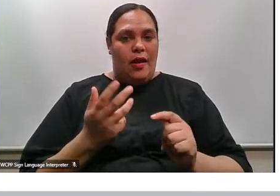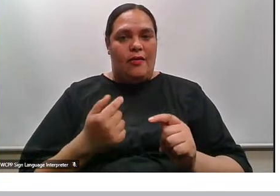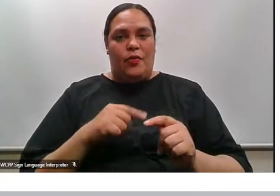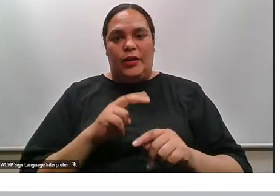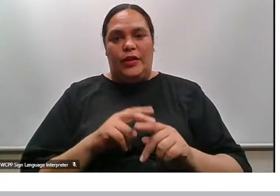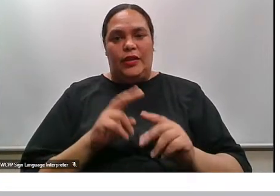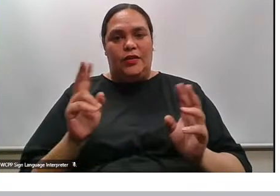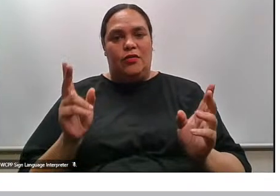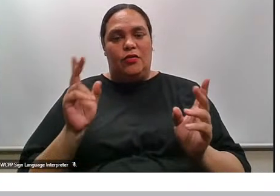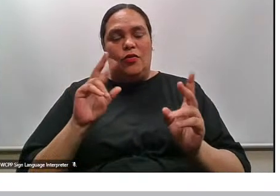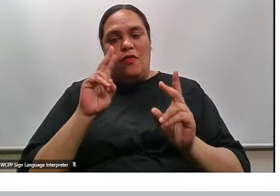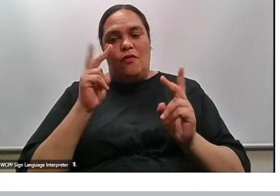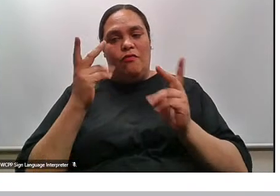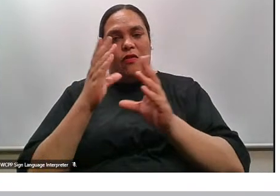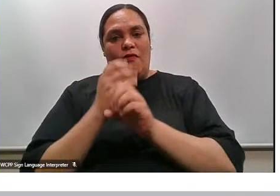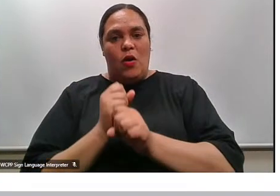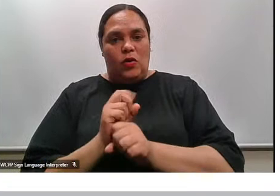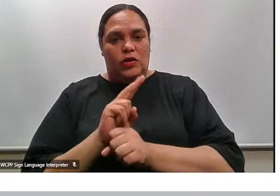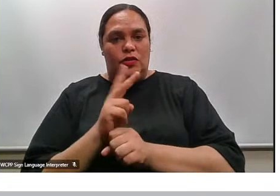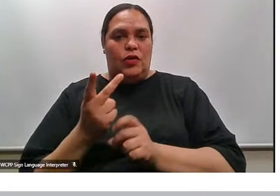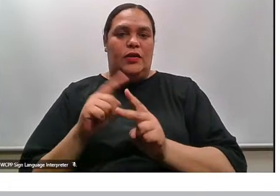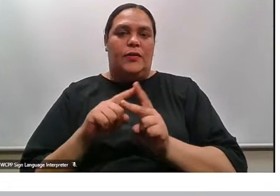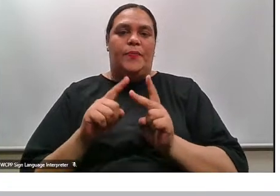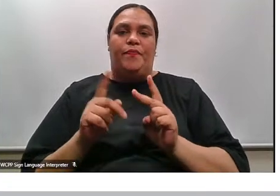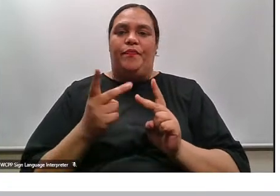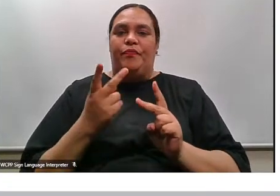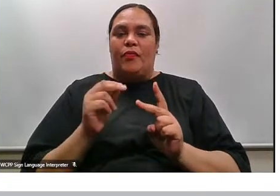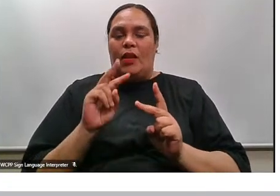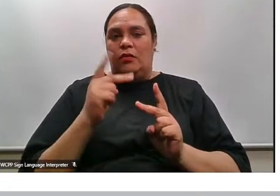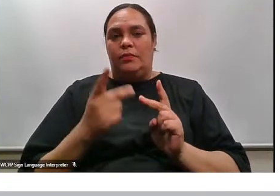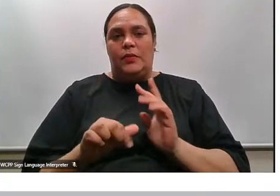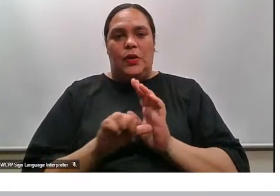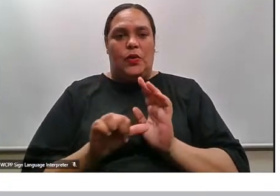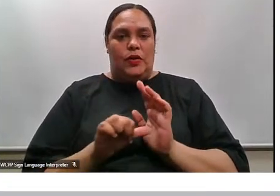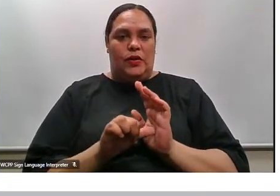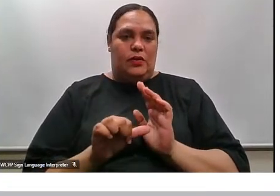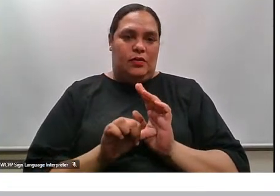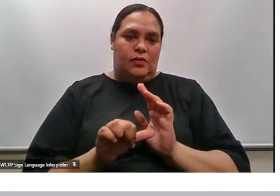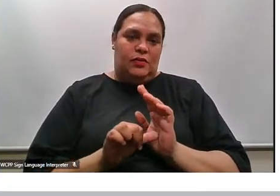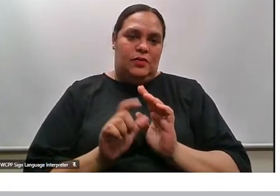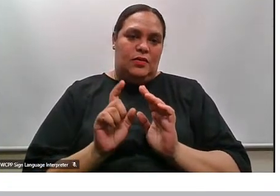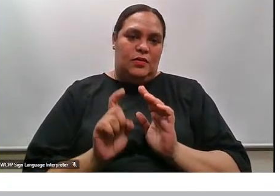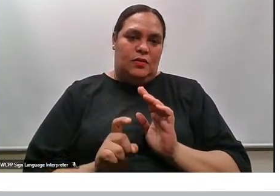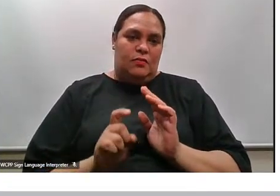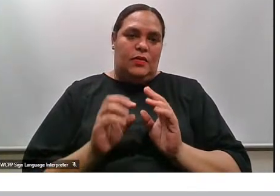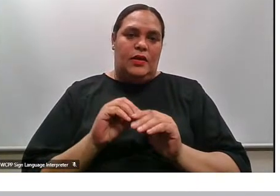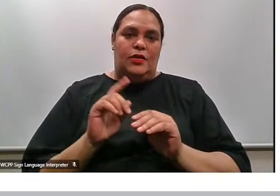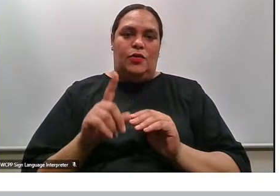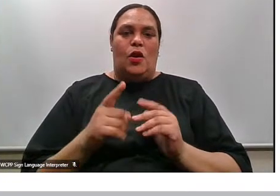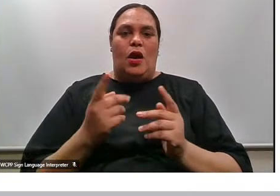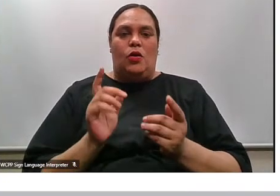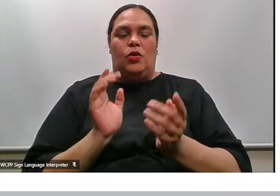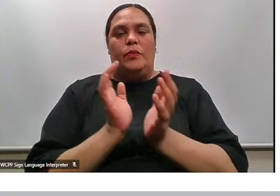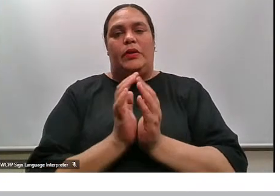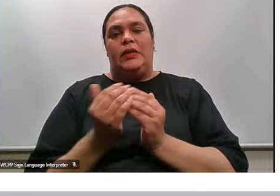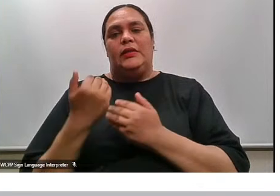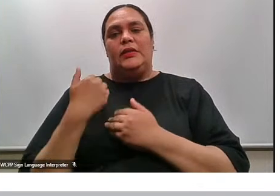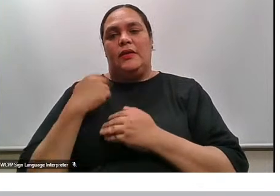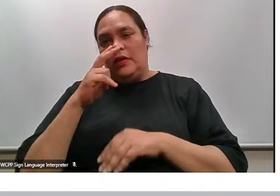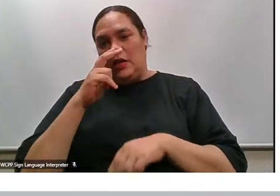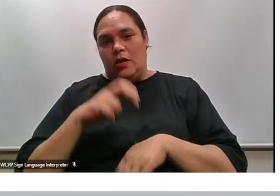refocus. We have had to reprioritize in terms of meeting the safety